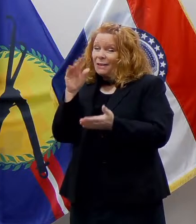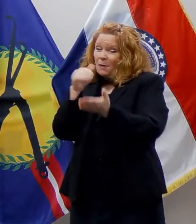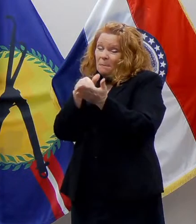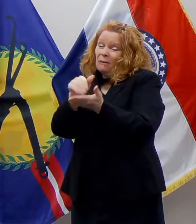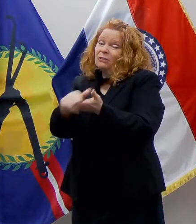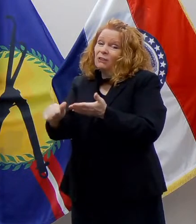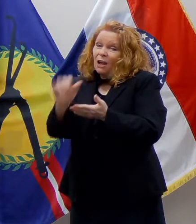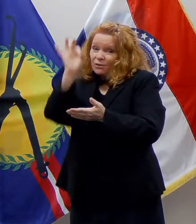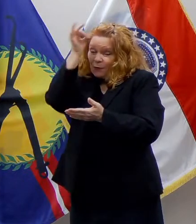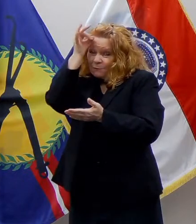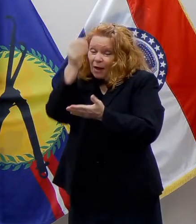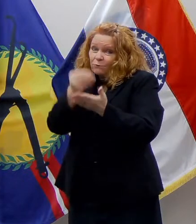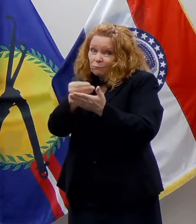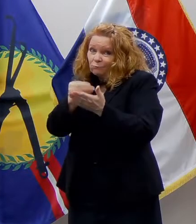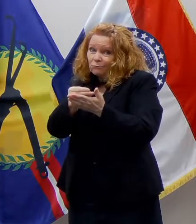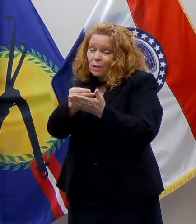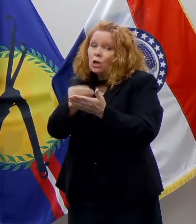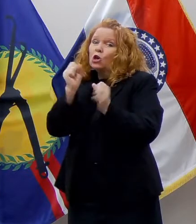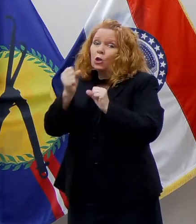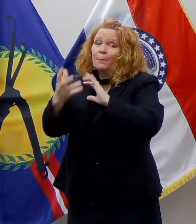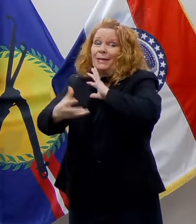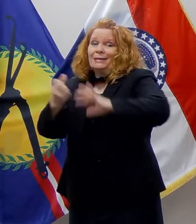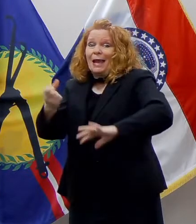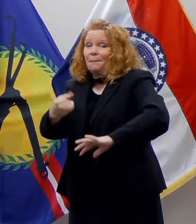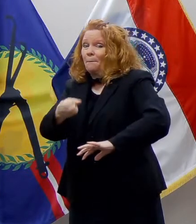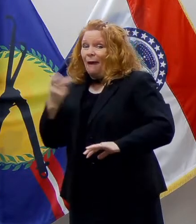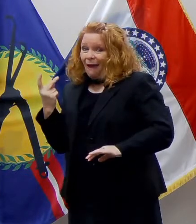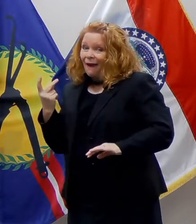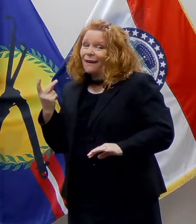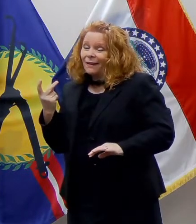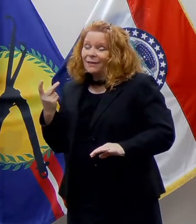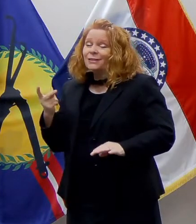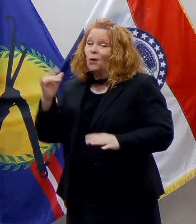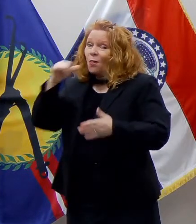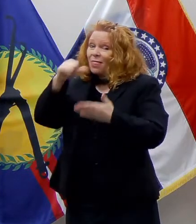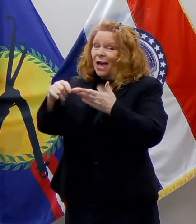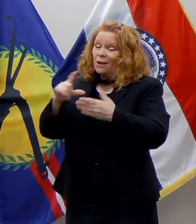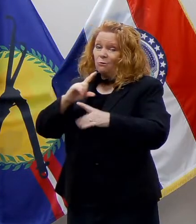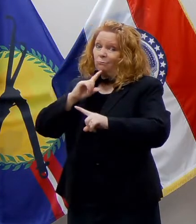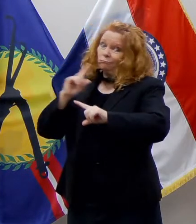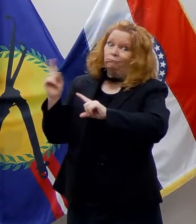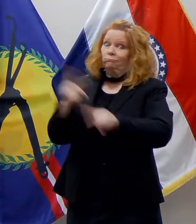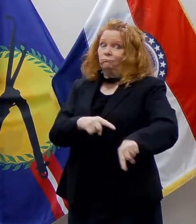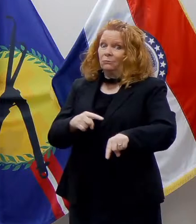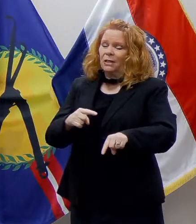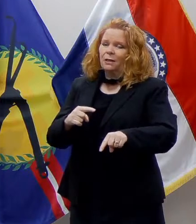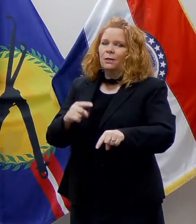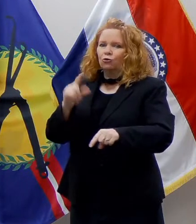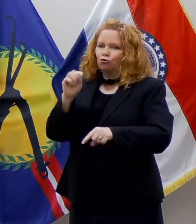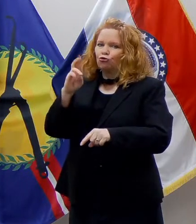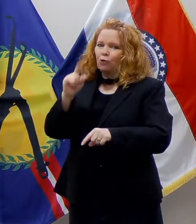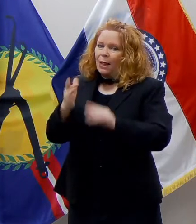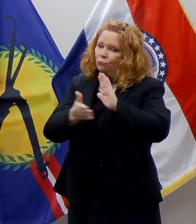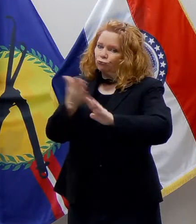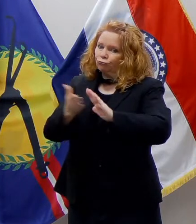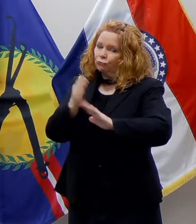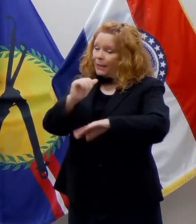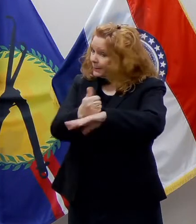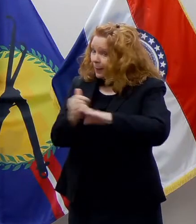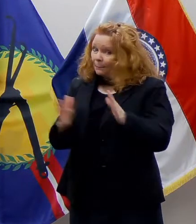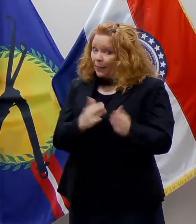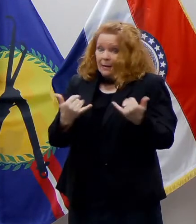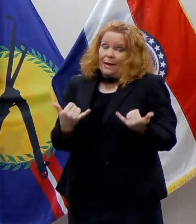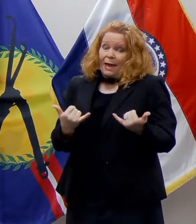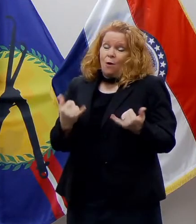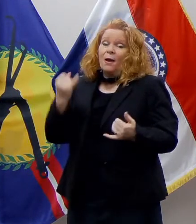federal funding that's come to the area, and this is a demand letter to produce a plan to get the trolley running again, or they'll begin the